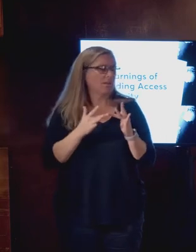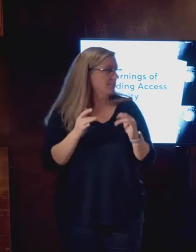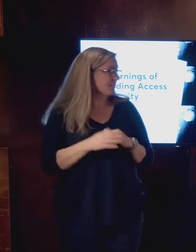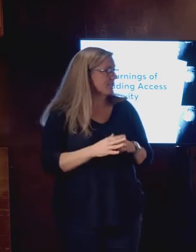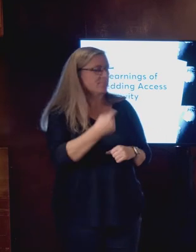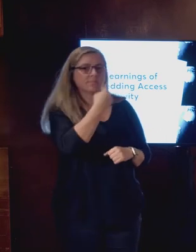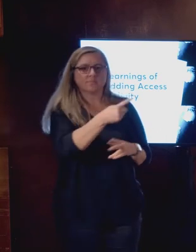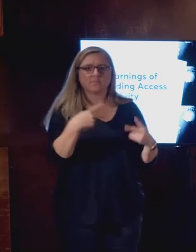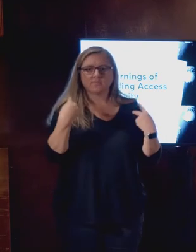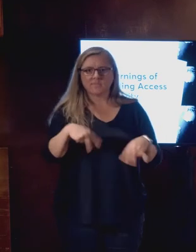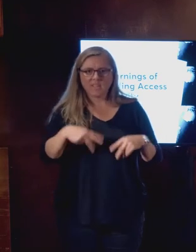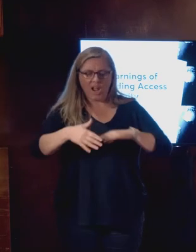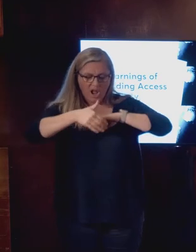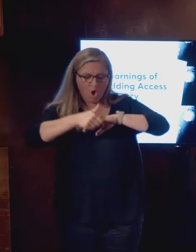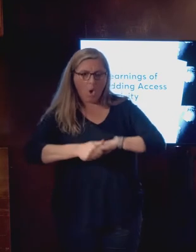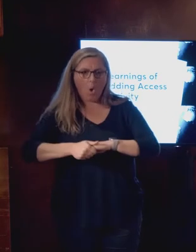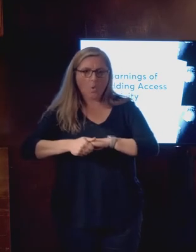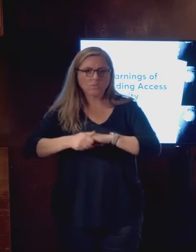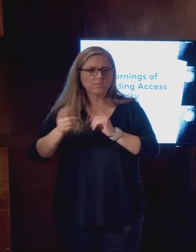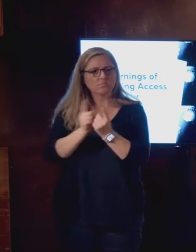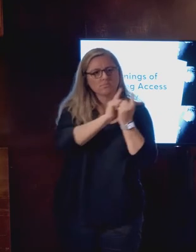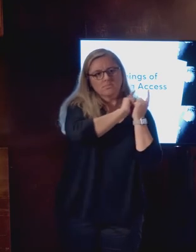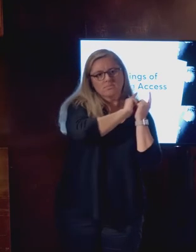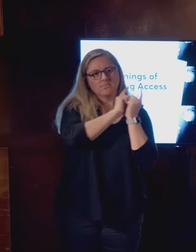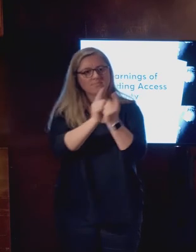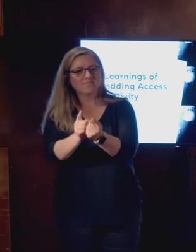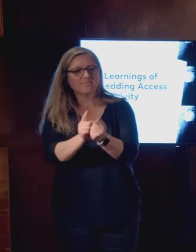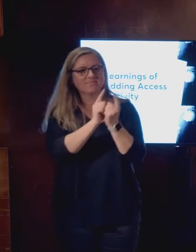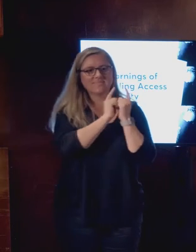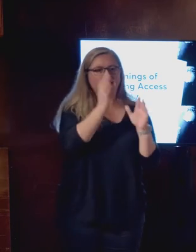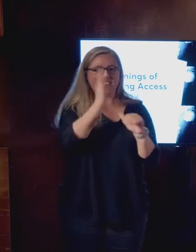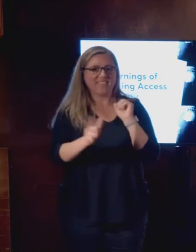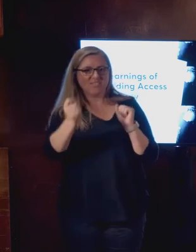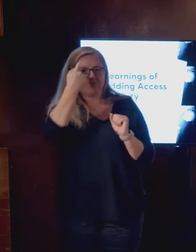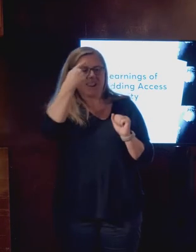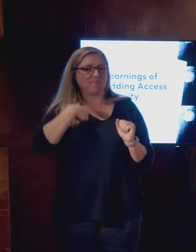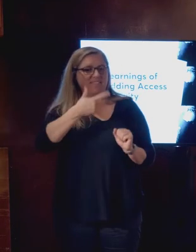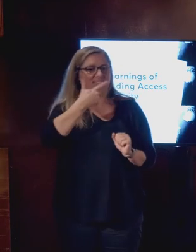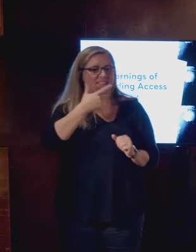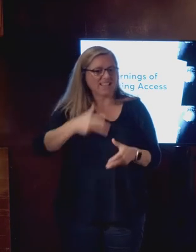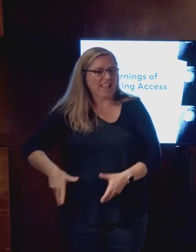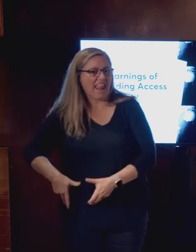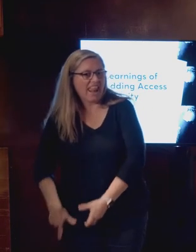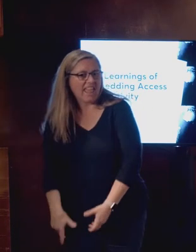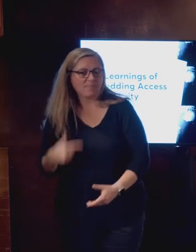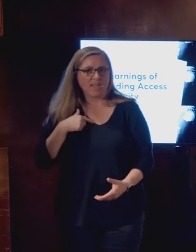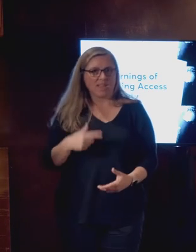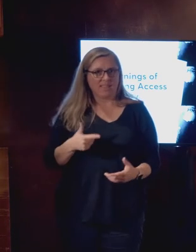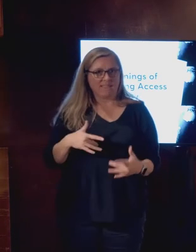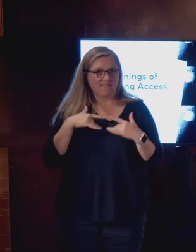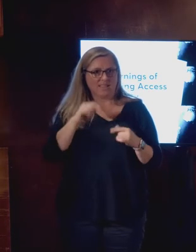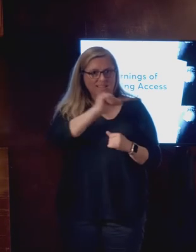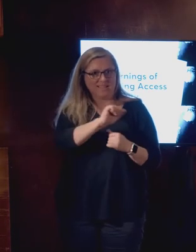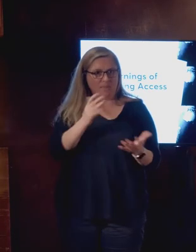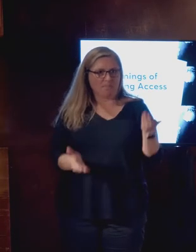one point a dancer held my hand and we moved together. They didn't realise I had a prosthetic leg, but as they felt me struggle with my balance, they